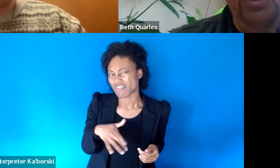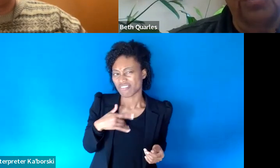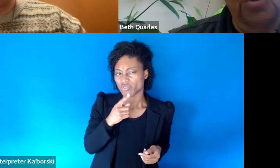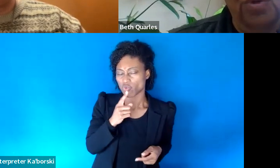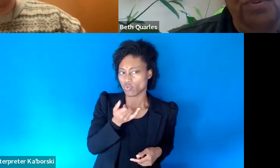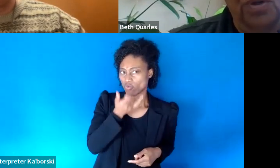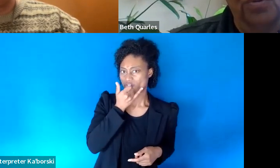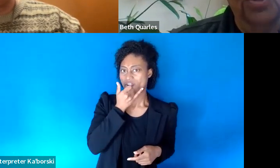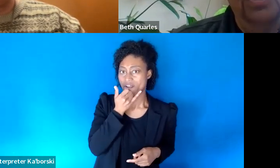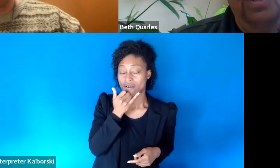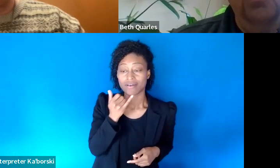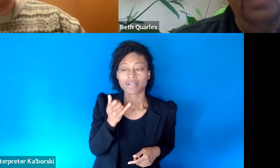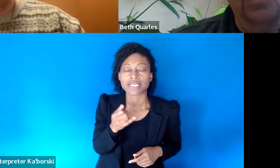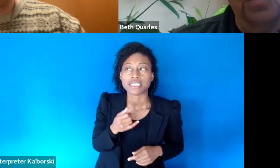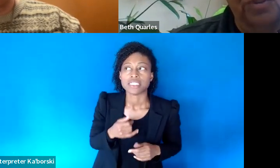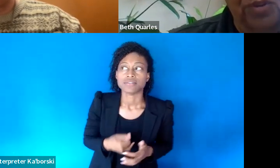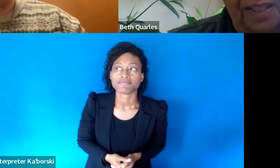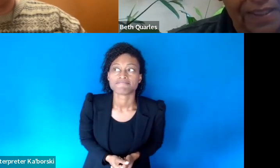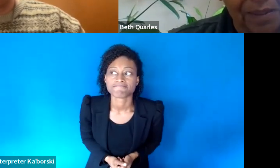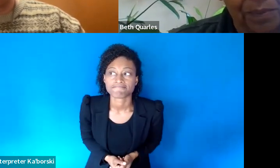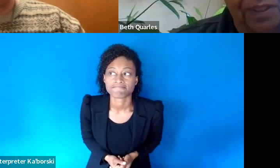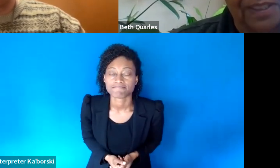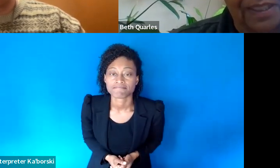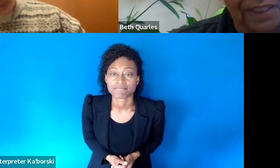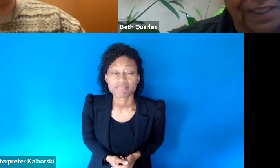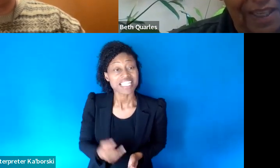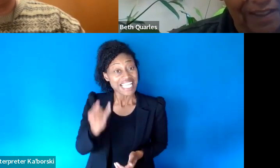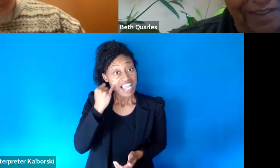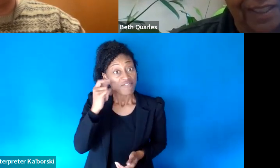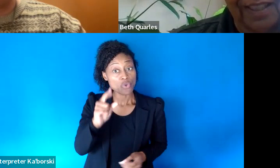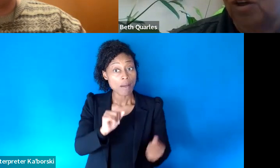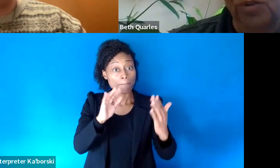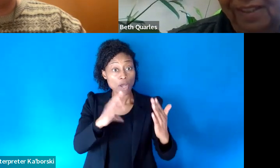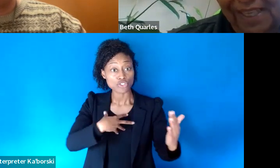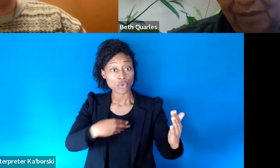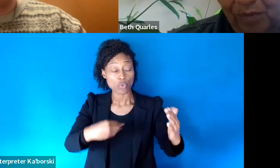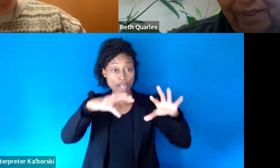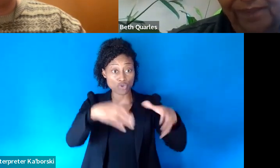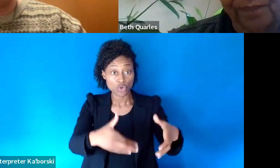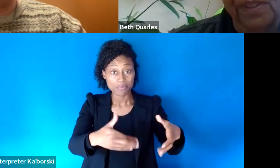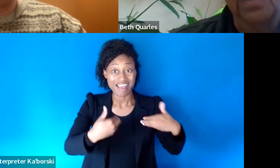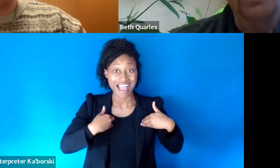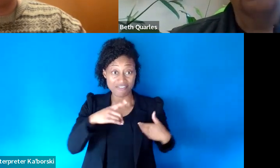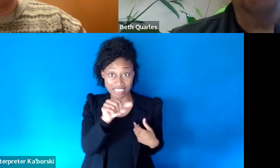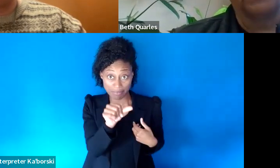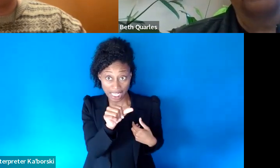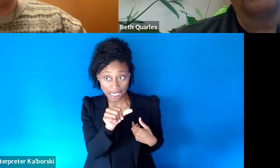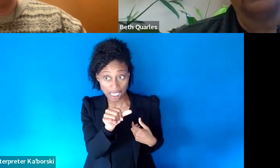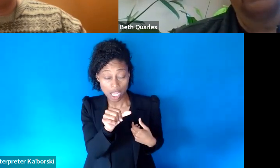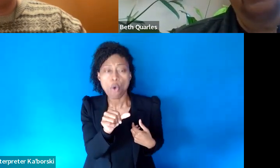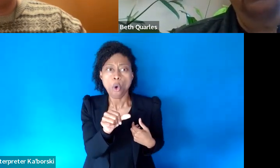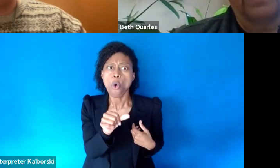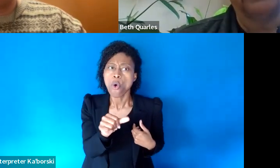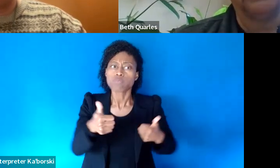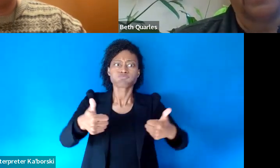were going to approach a white group and you had a disability, yes, and no one else had one. But I